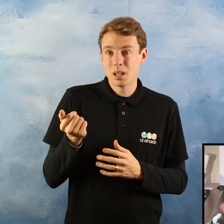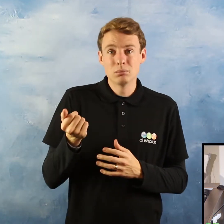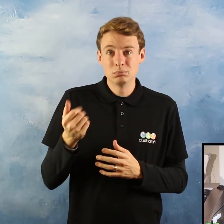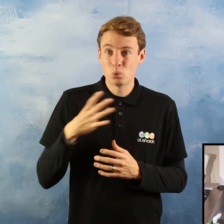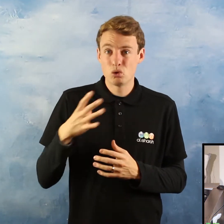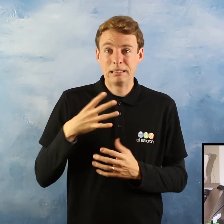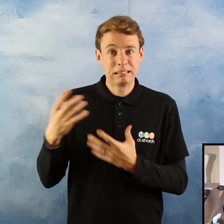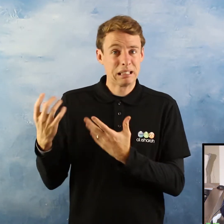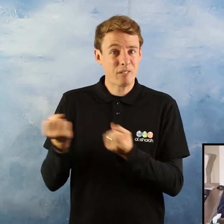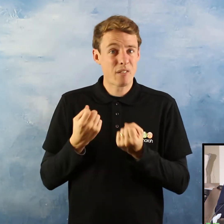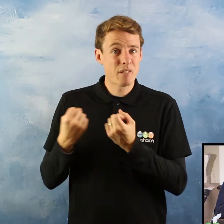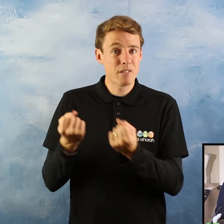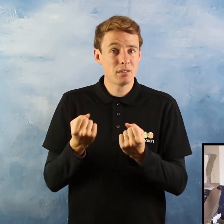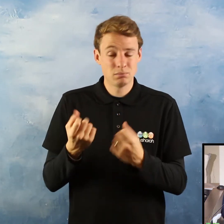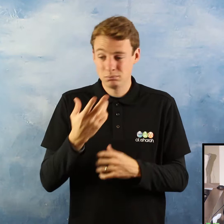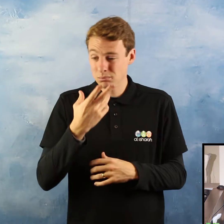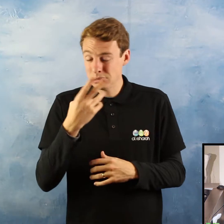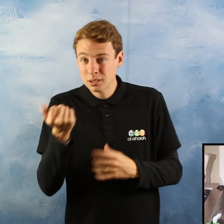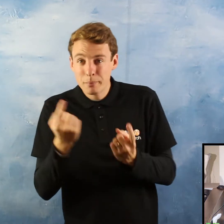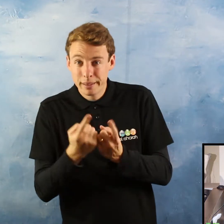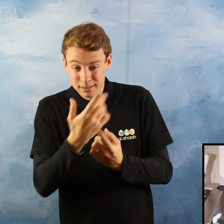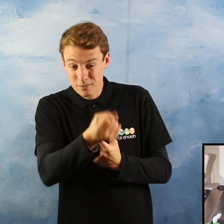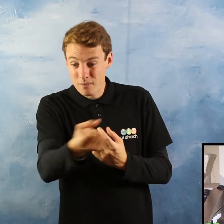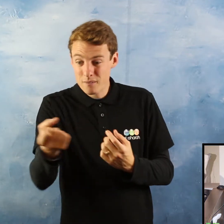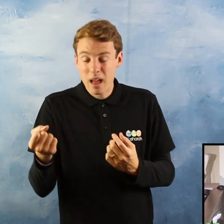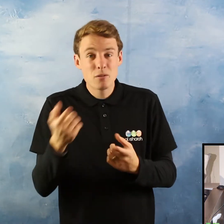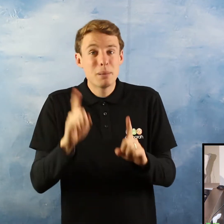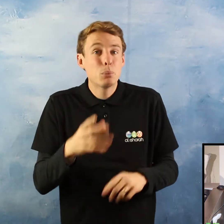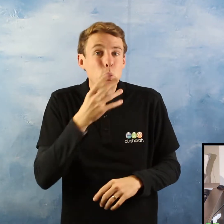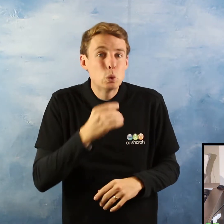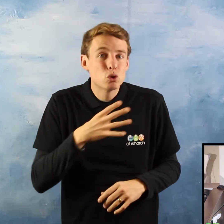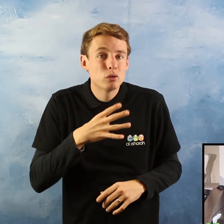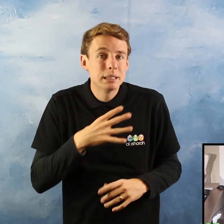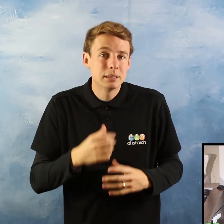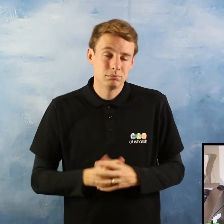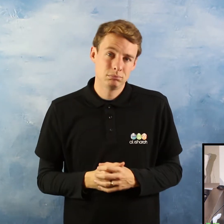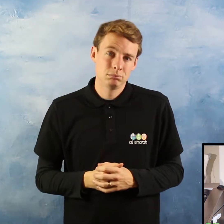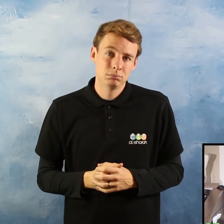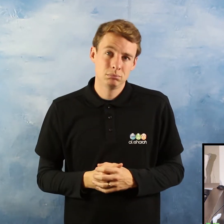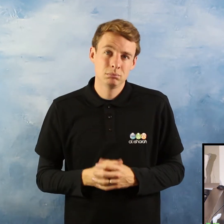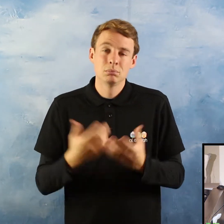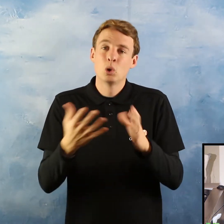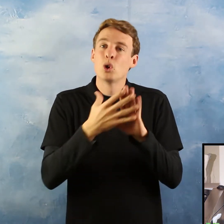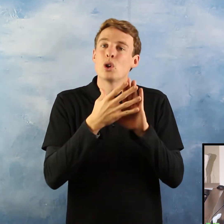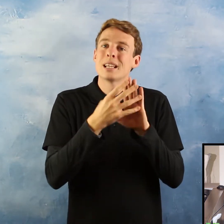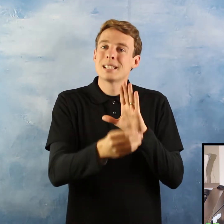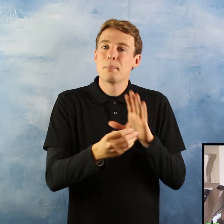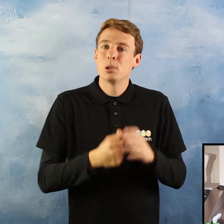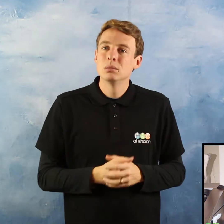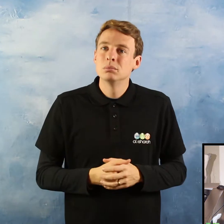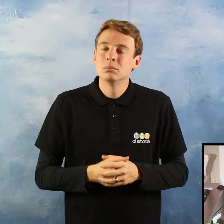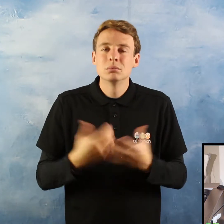people already started it. And people are using it already. For example, the